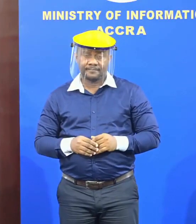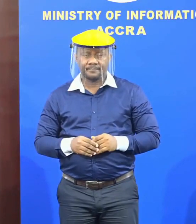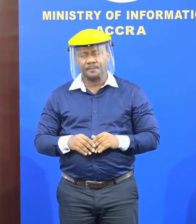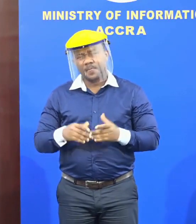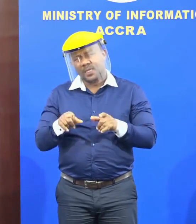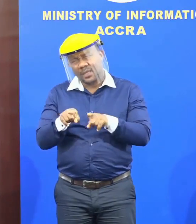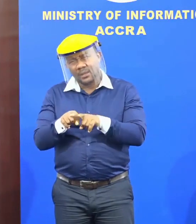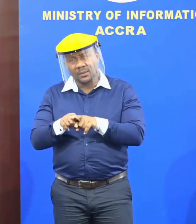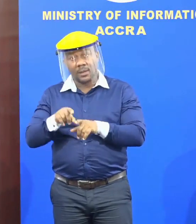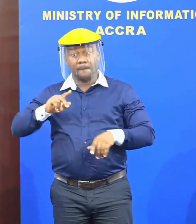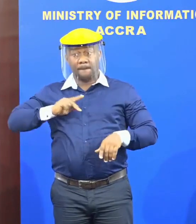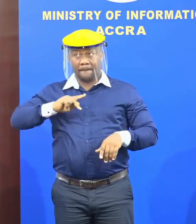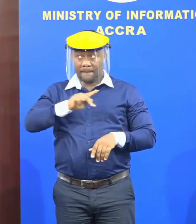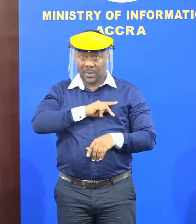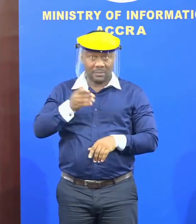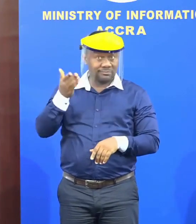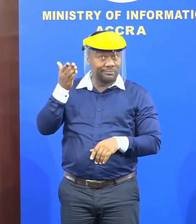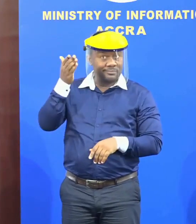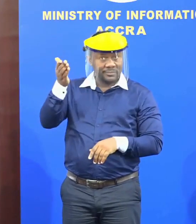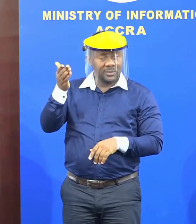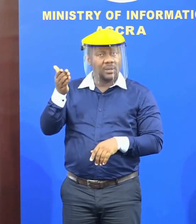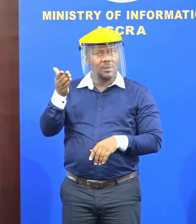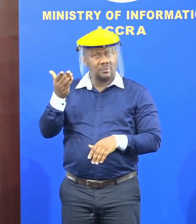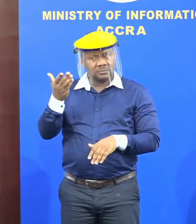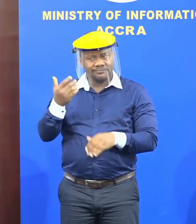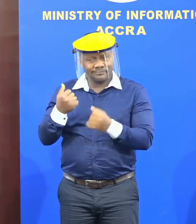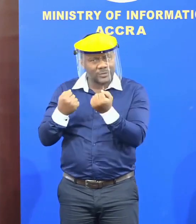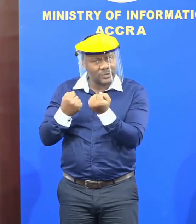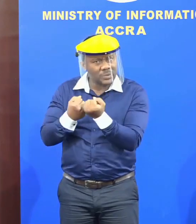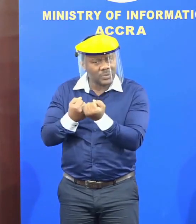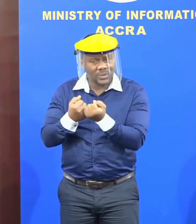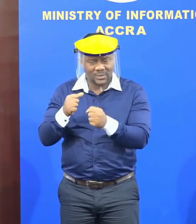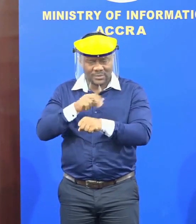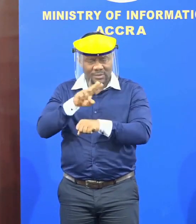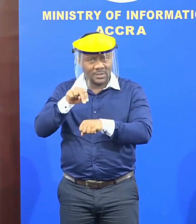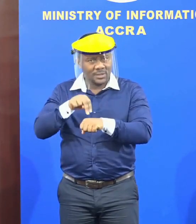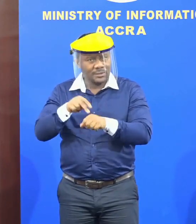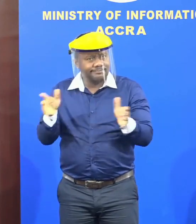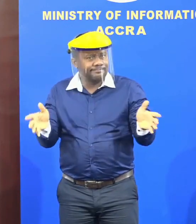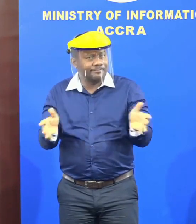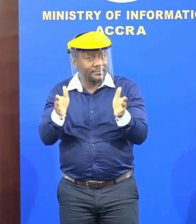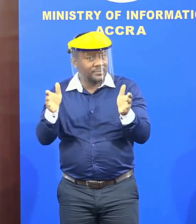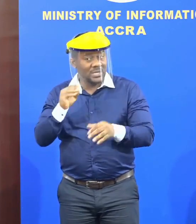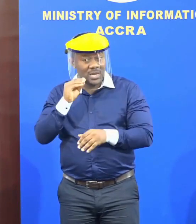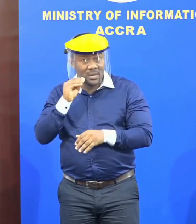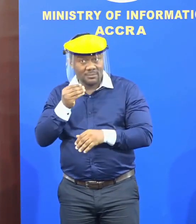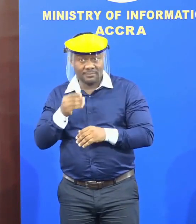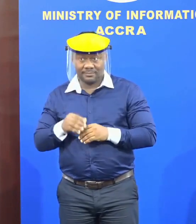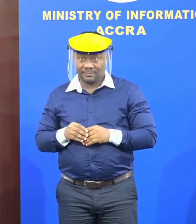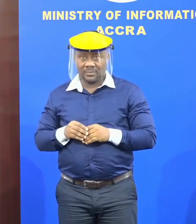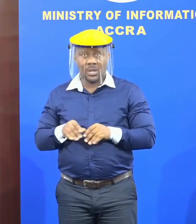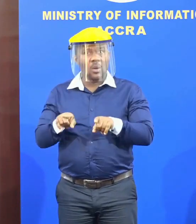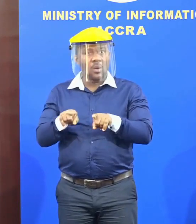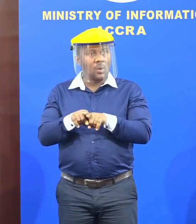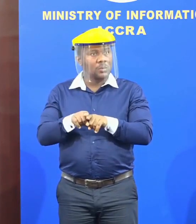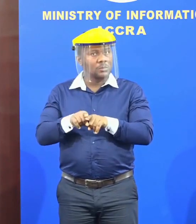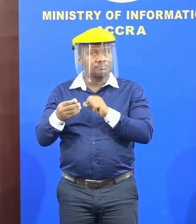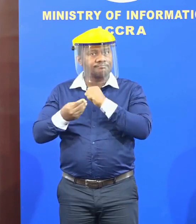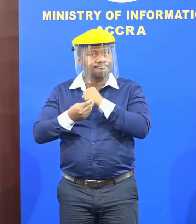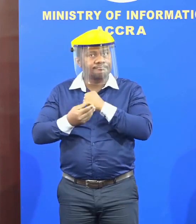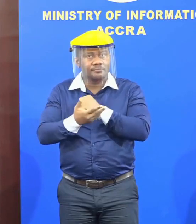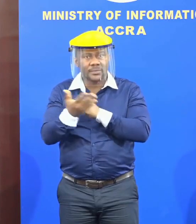of Parliament. They've also added their voice to this national cause. And then you have some members of the media who have also